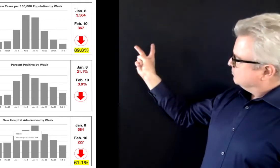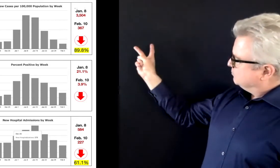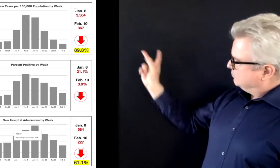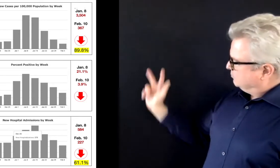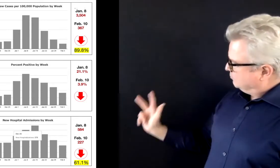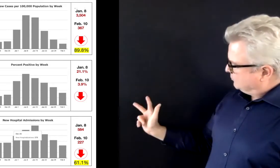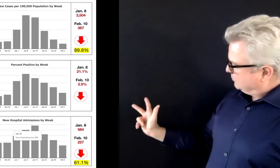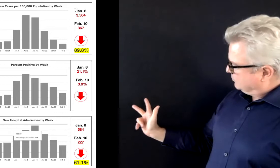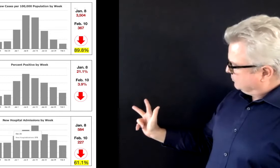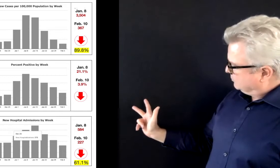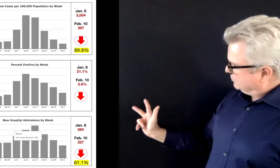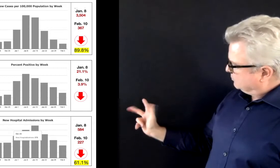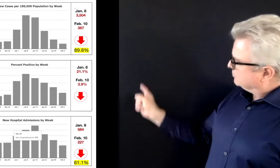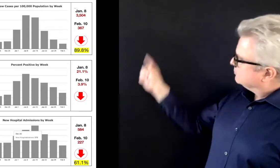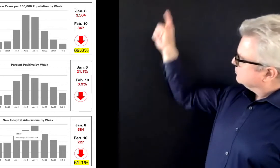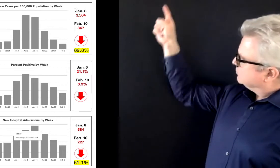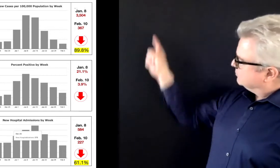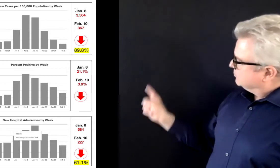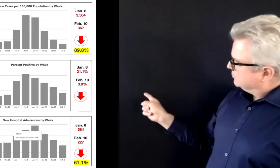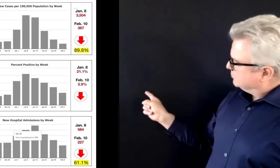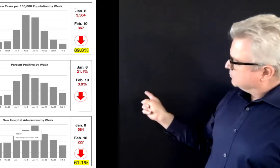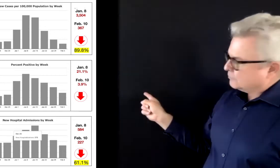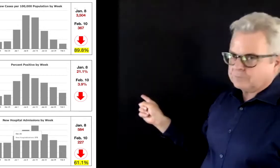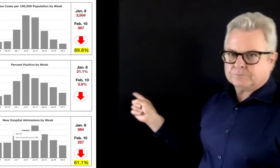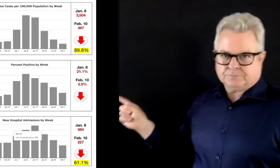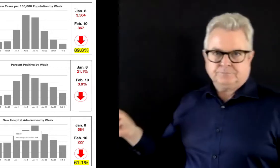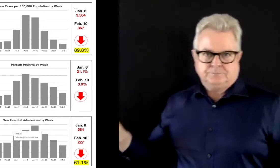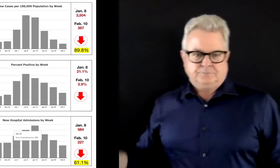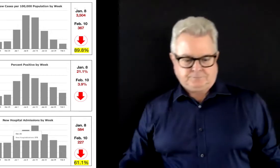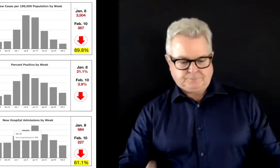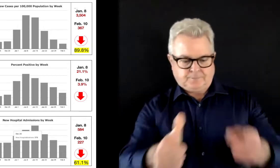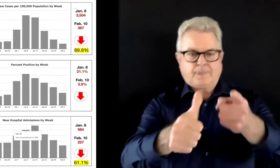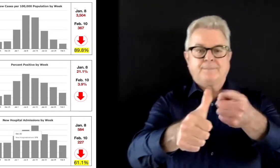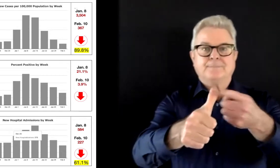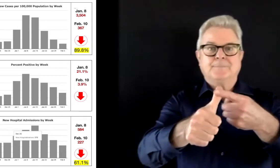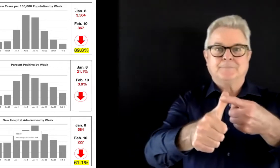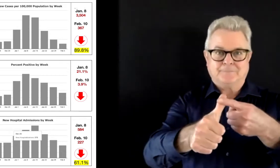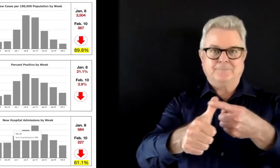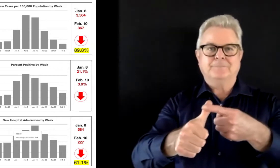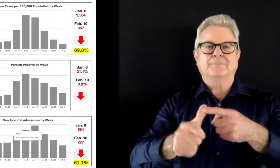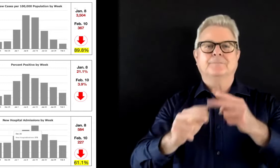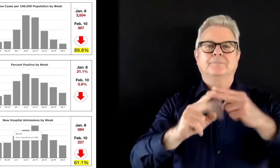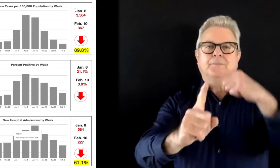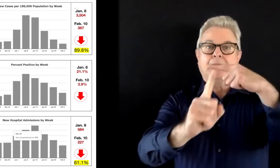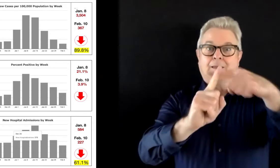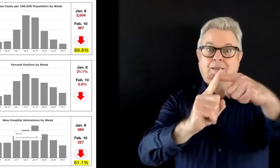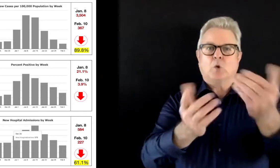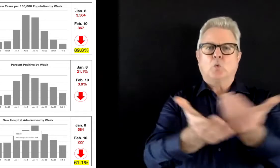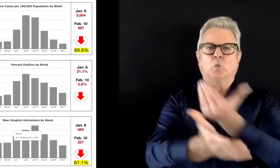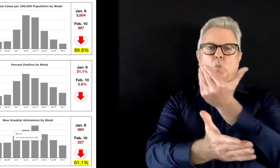If you notice the first factor, the second factor, and the third factor. These three factors